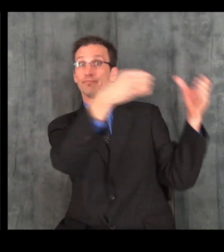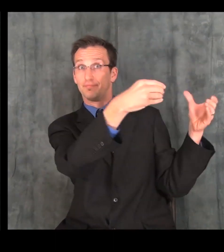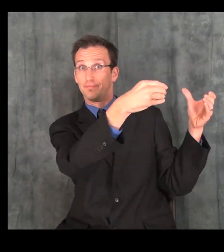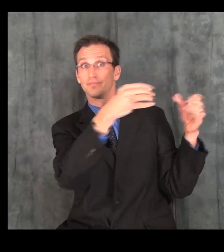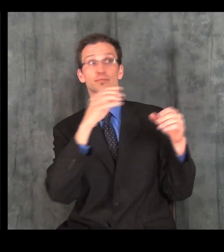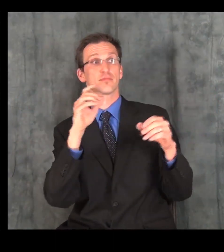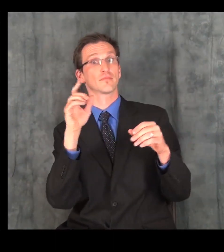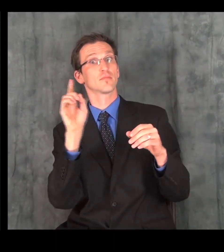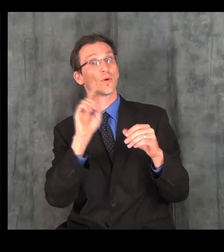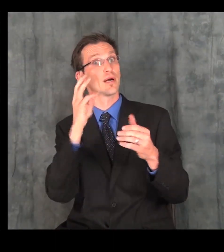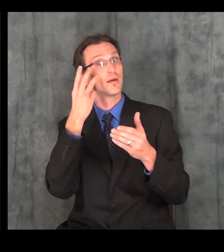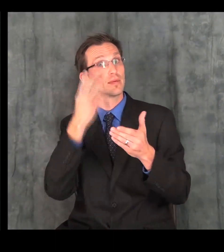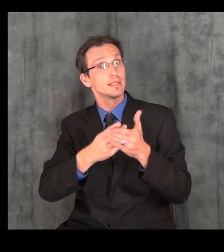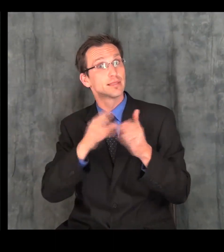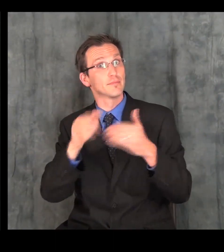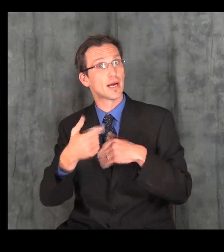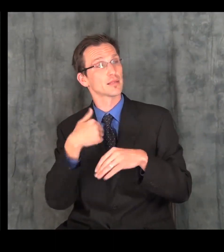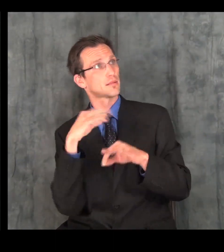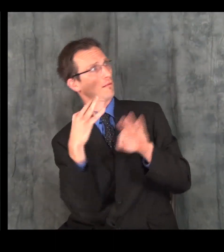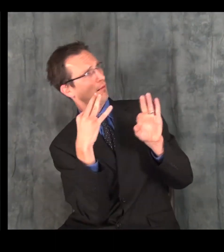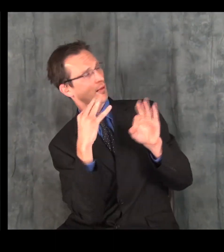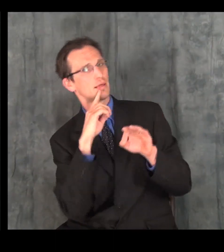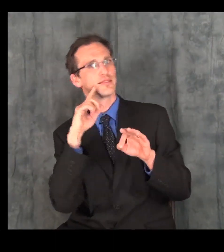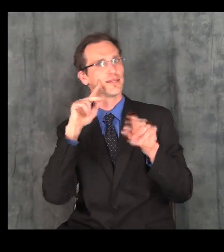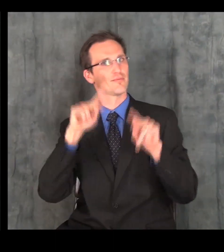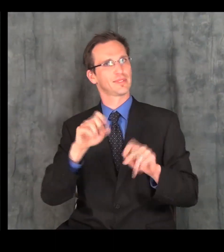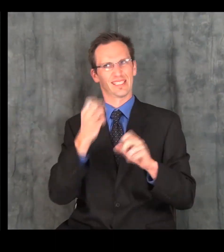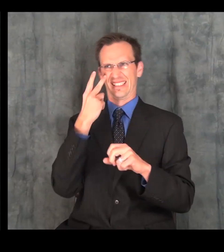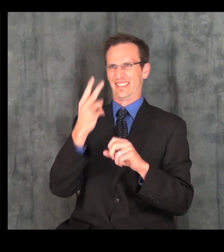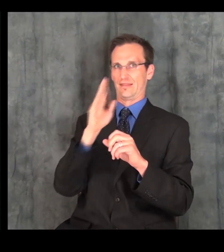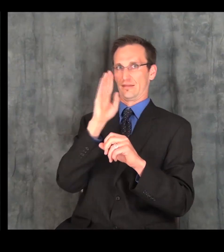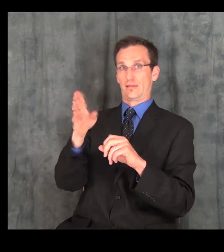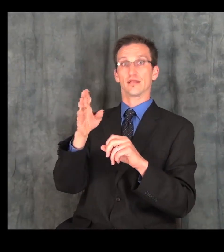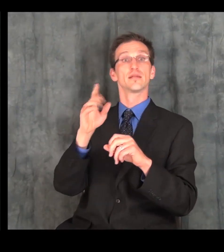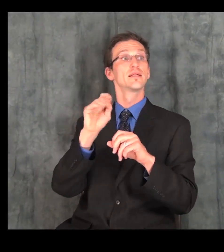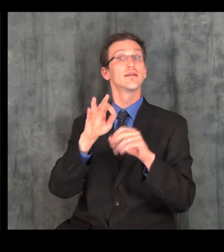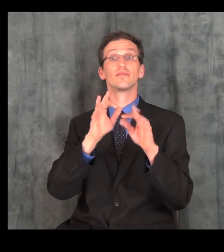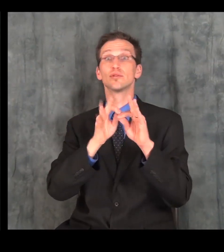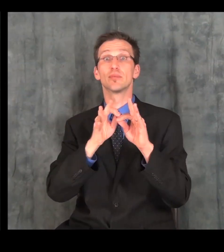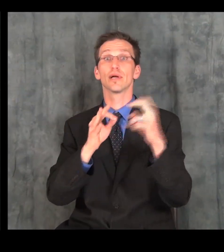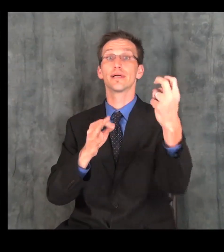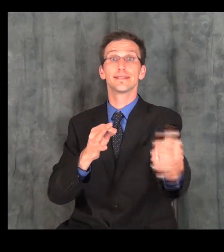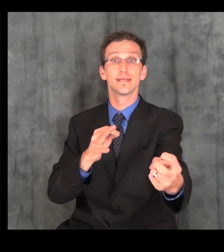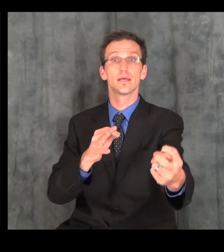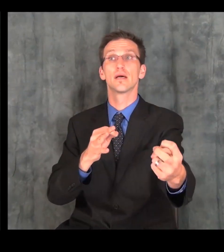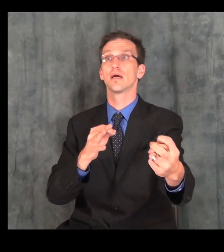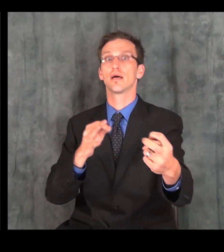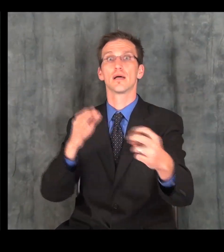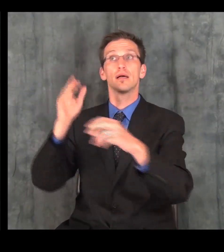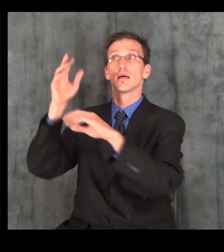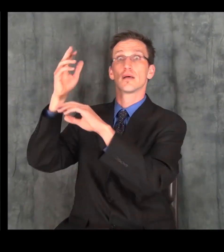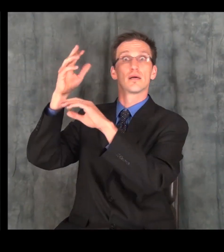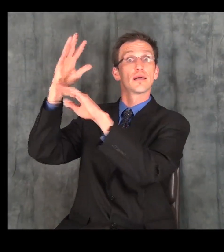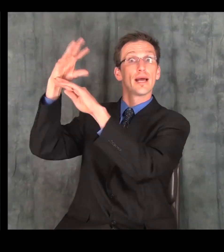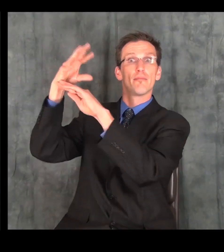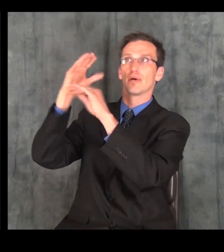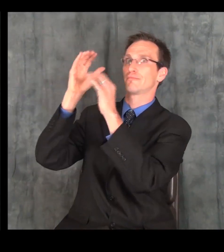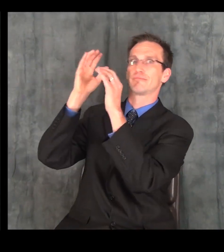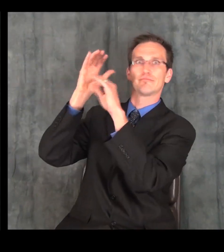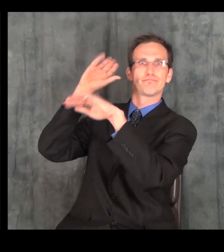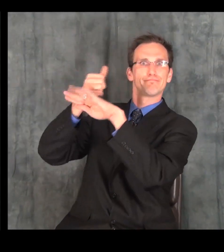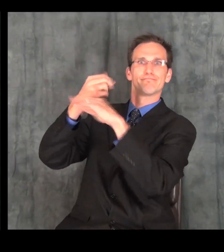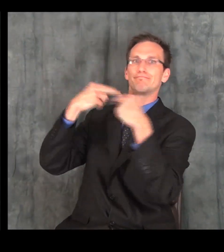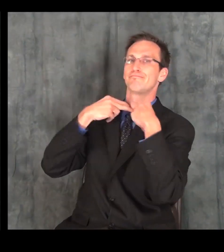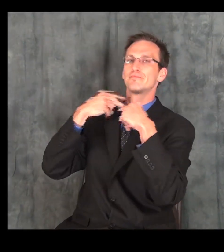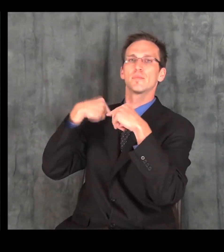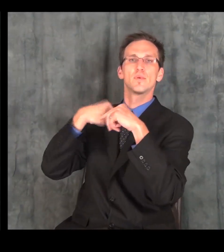witness box was situated, the deaf person could see them directly. If the interpreter had been anywhere else and we couldn't move the cameras, the deaf person just wouldn't have been able